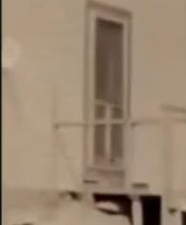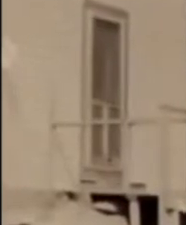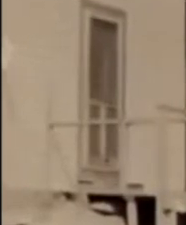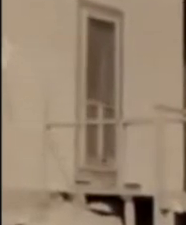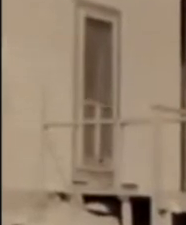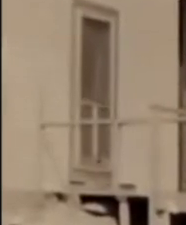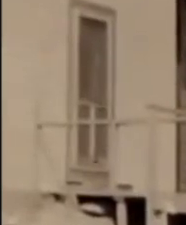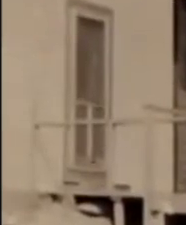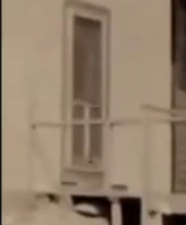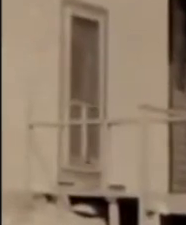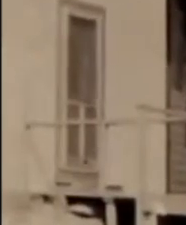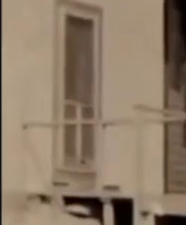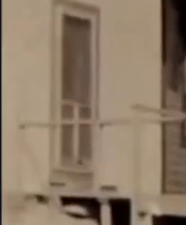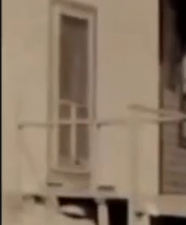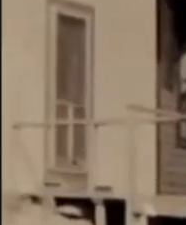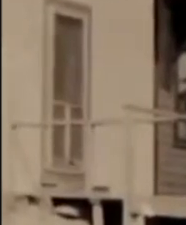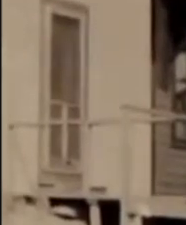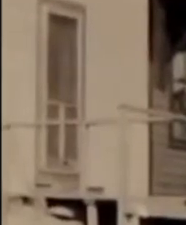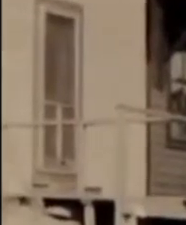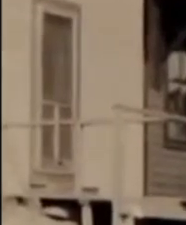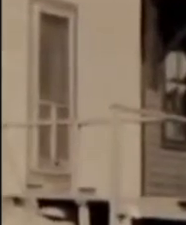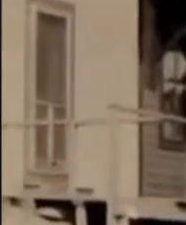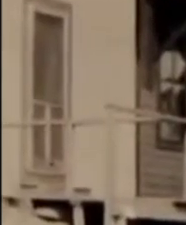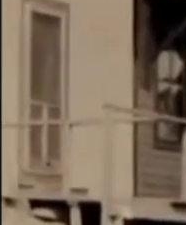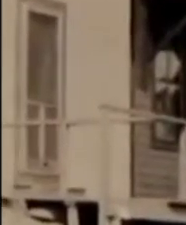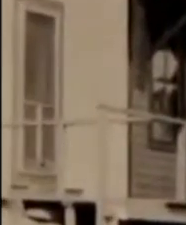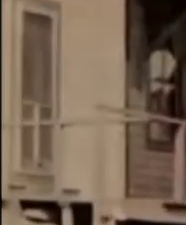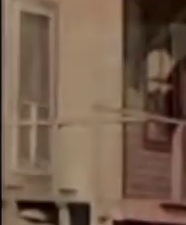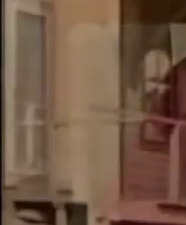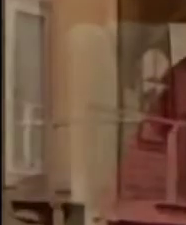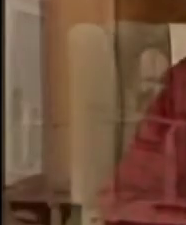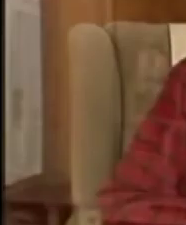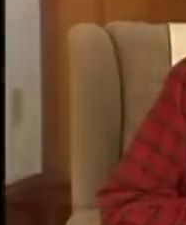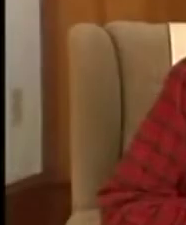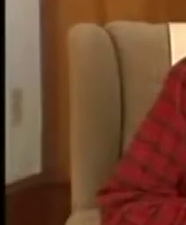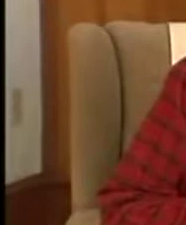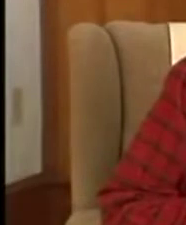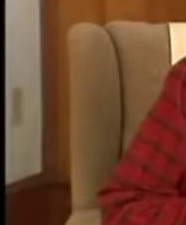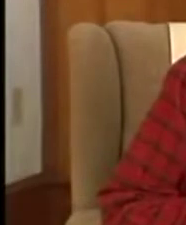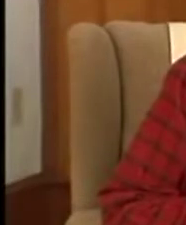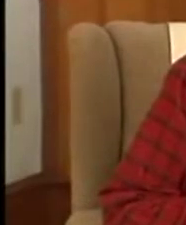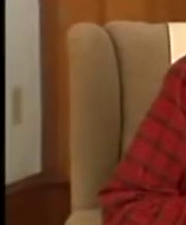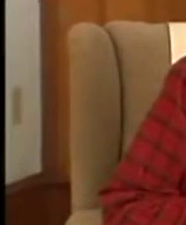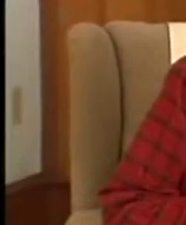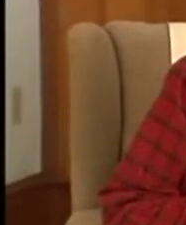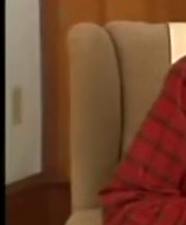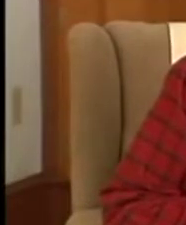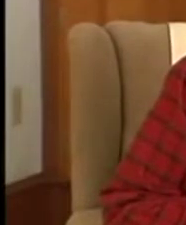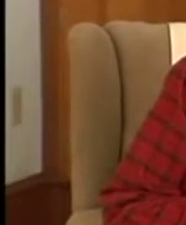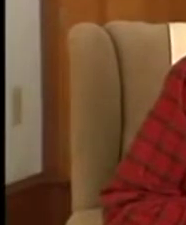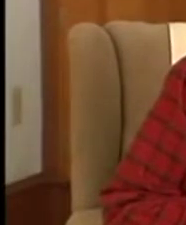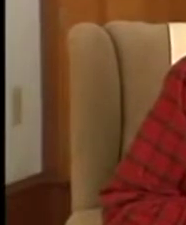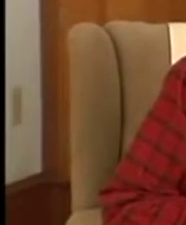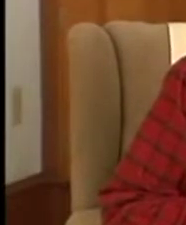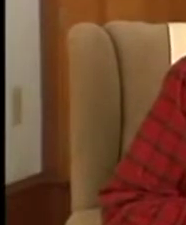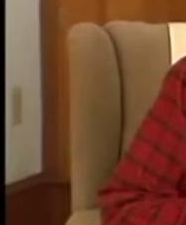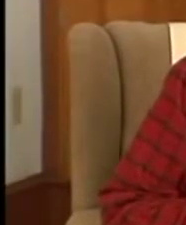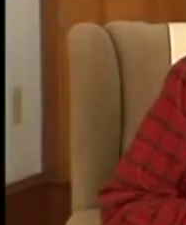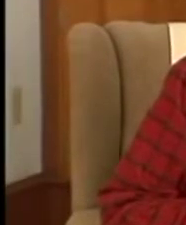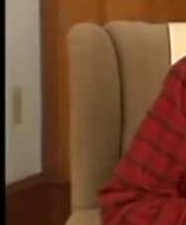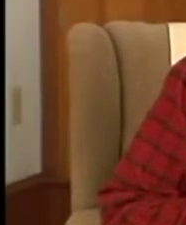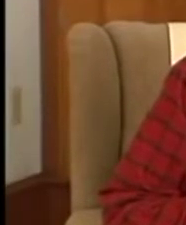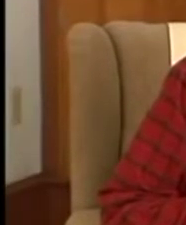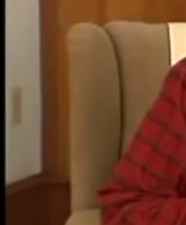people's houses. They'd have, three, four tables, you know. They were good card players because they could concentrate, you know,